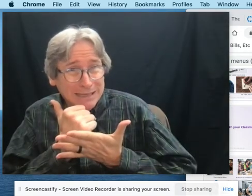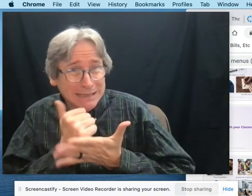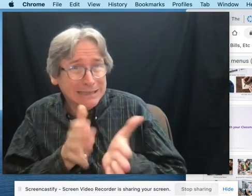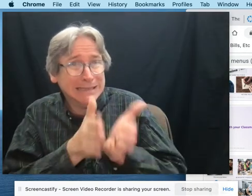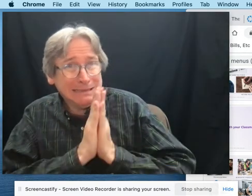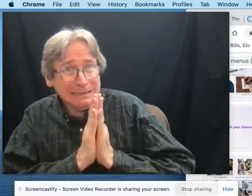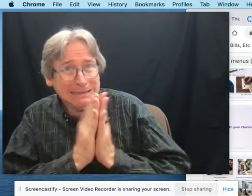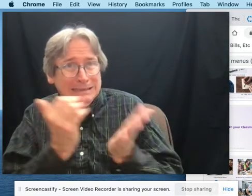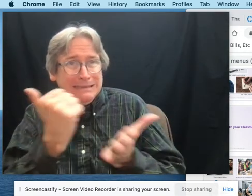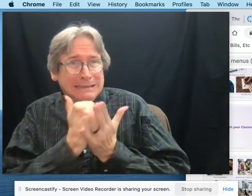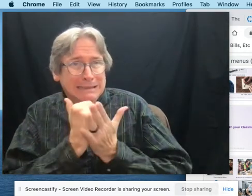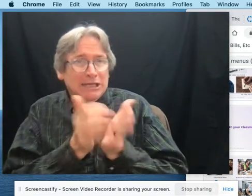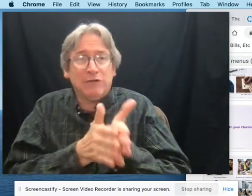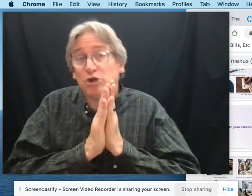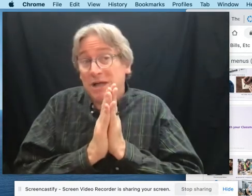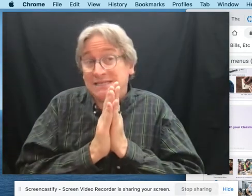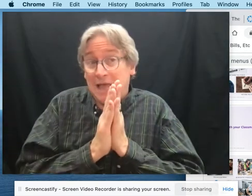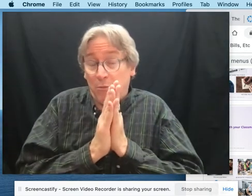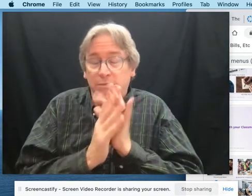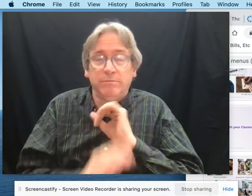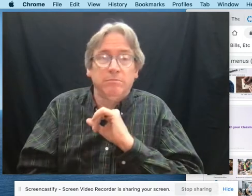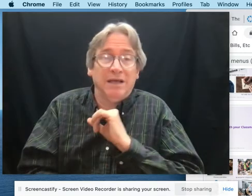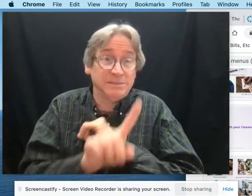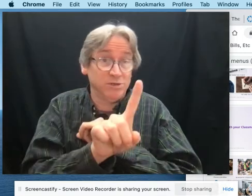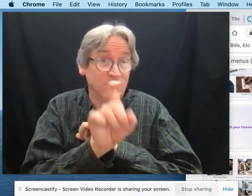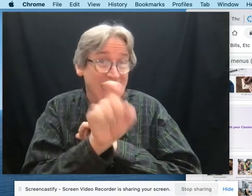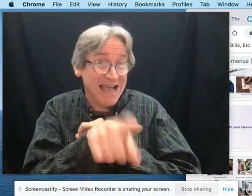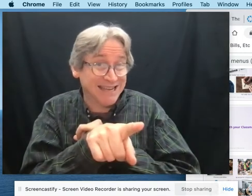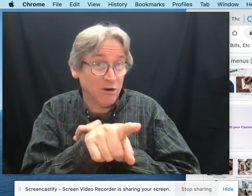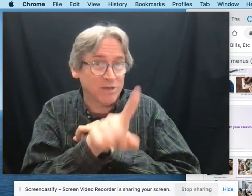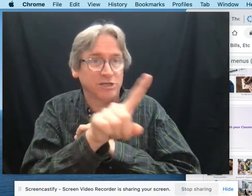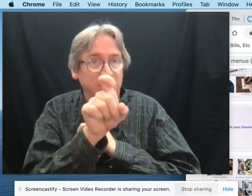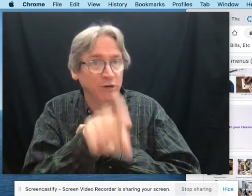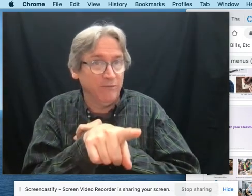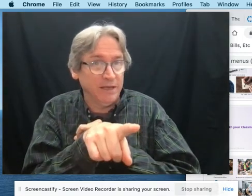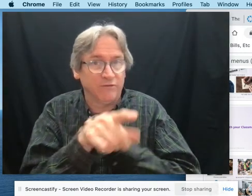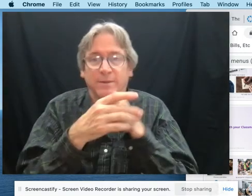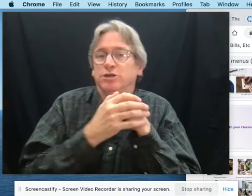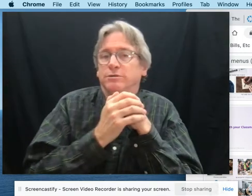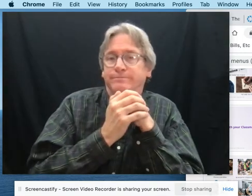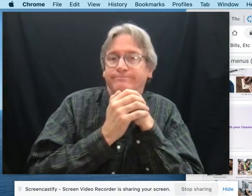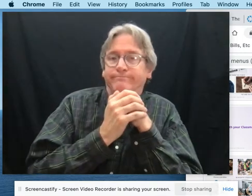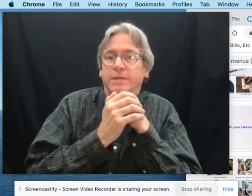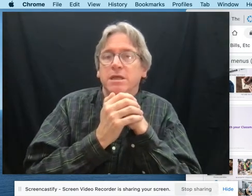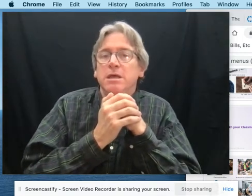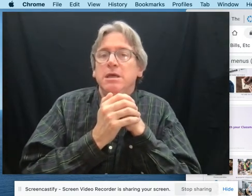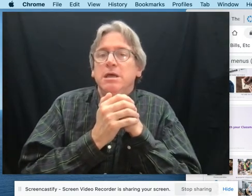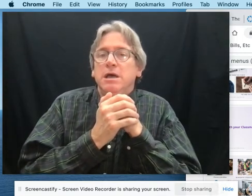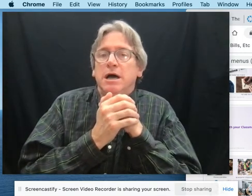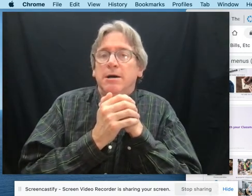me? Can I request help? As opposed to asking a question, can you give me information?